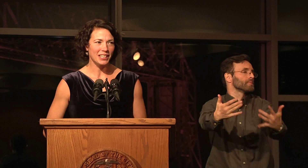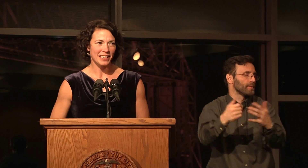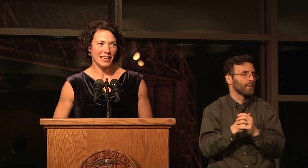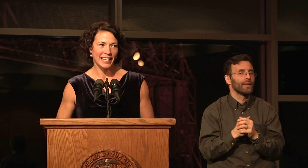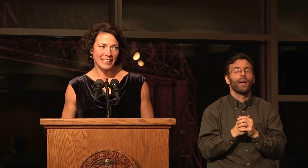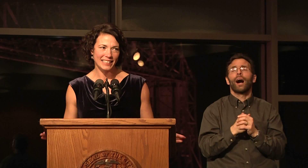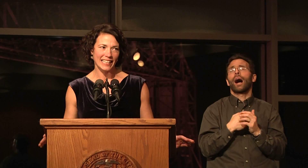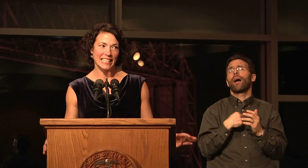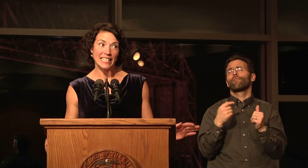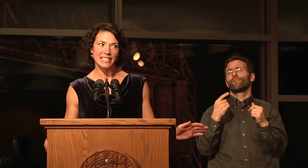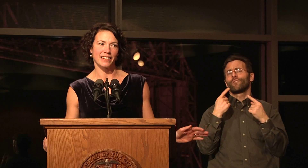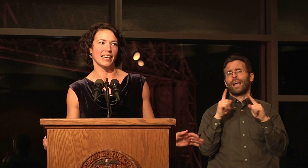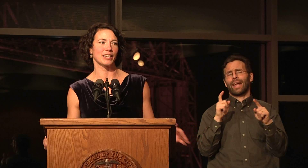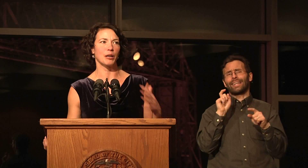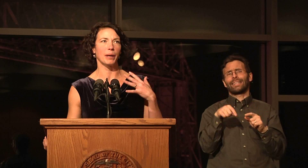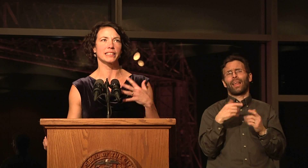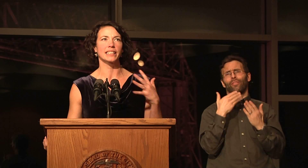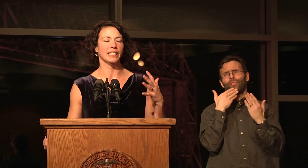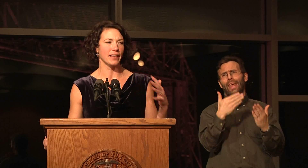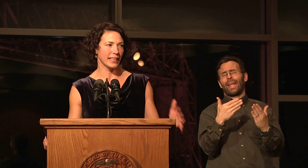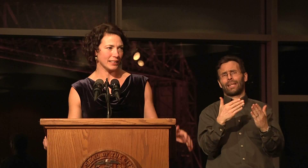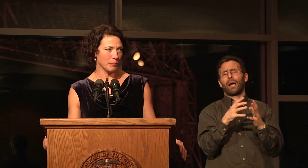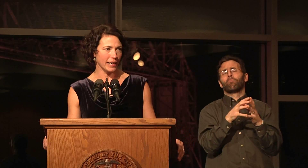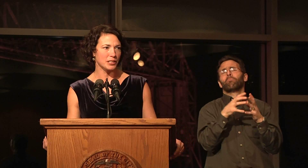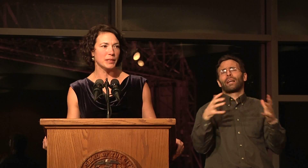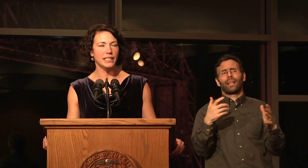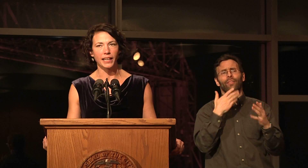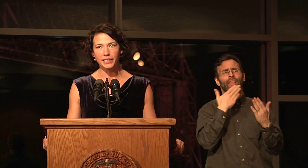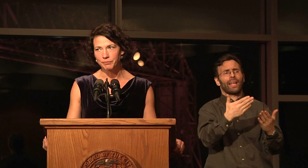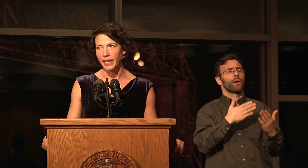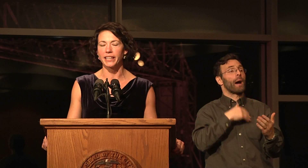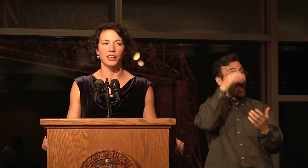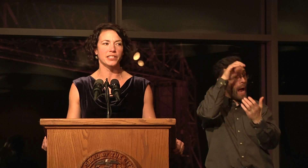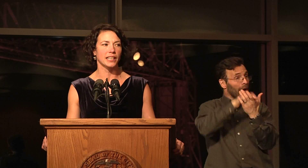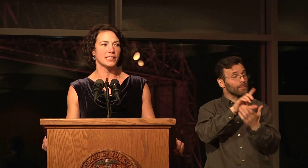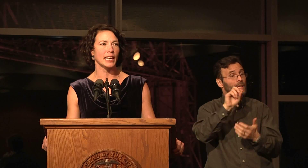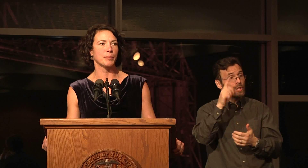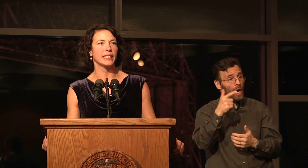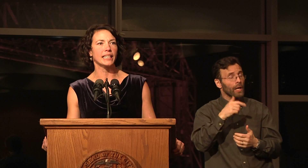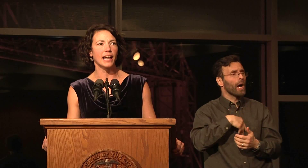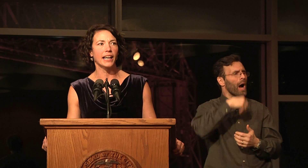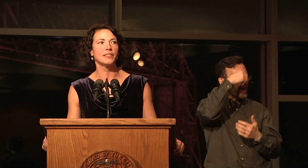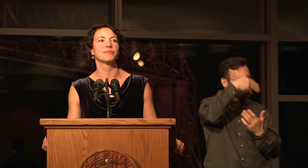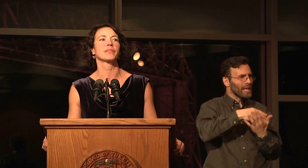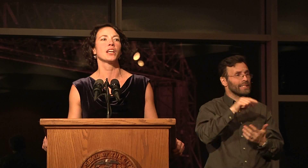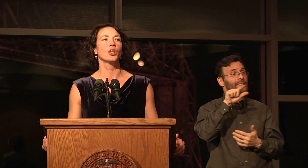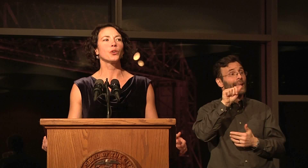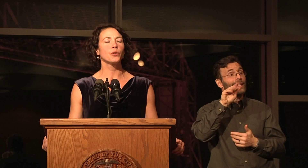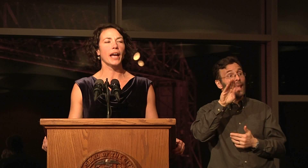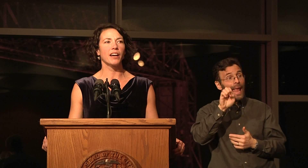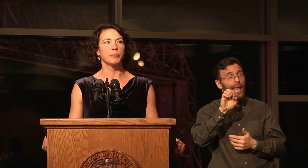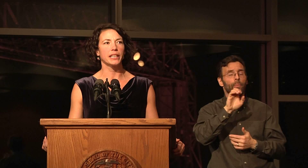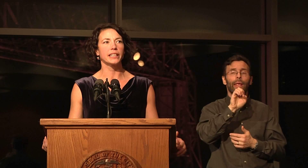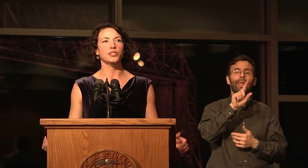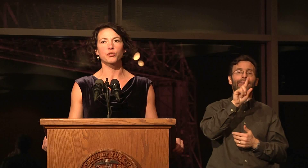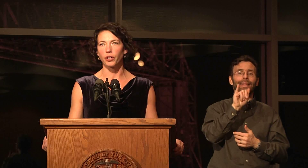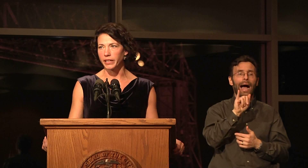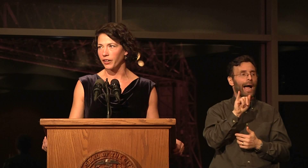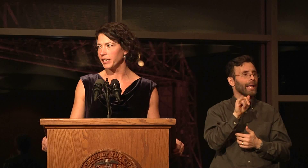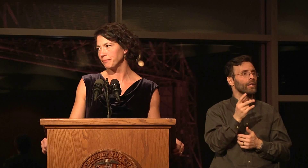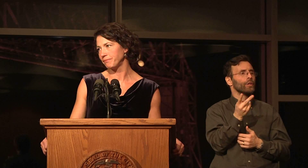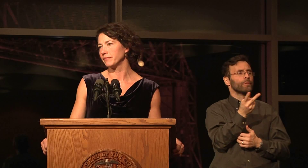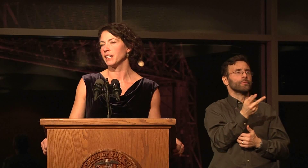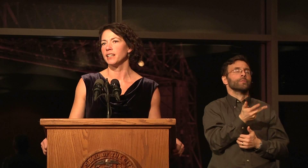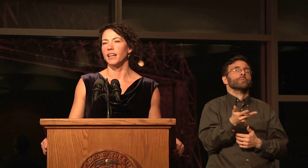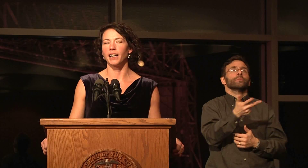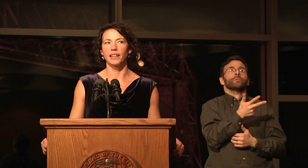I need to abundantly thank my husband Doug and our sons Gabe and Eli, who have been